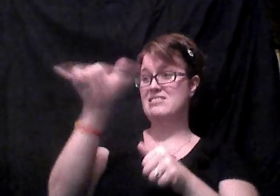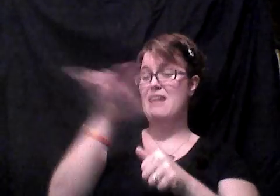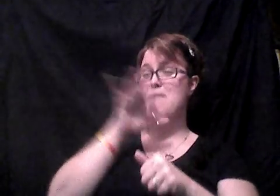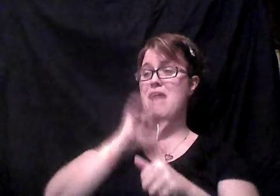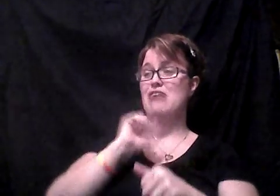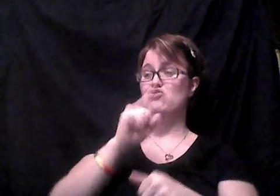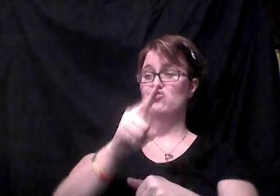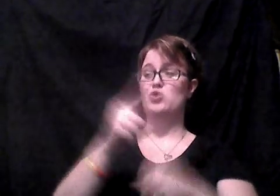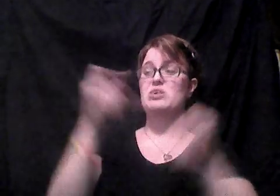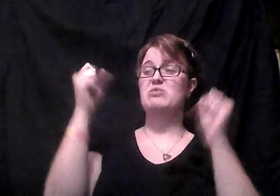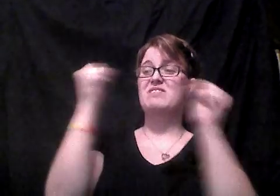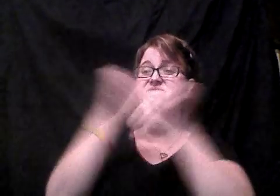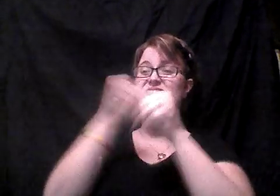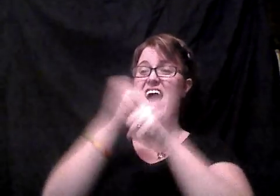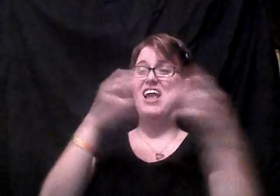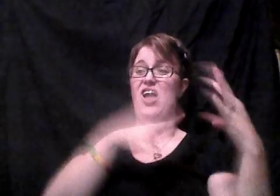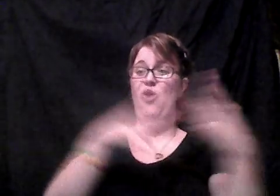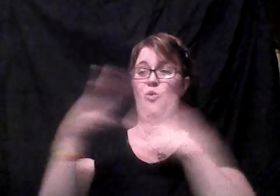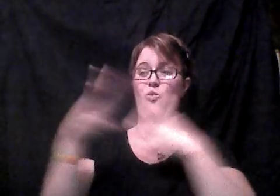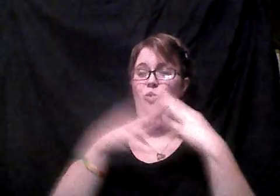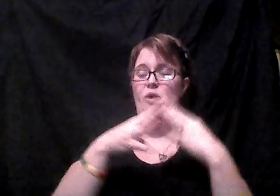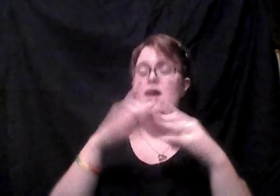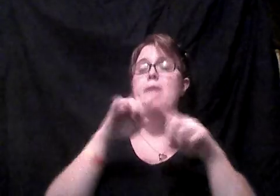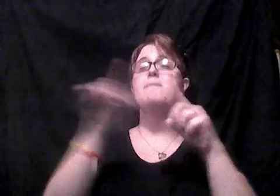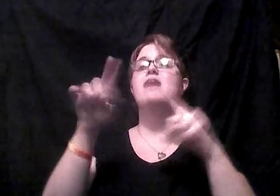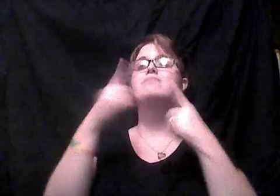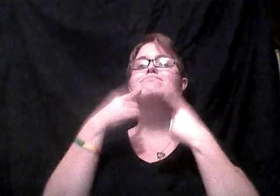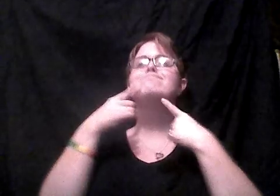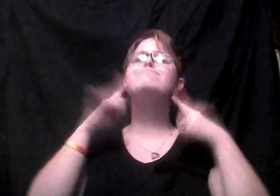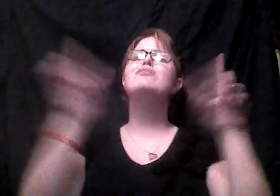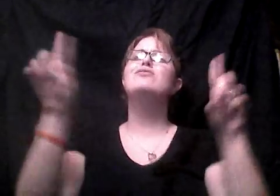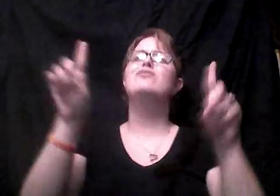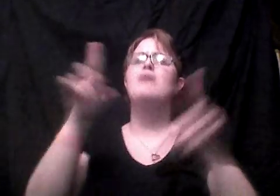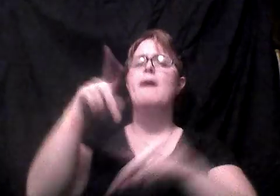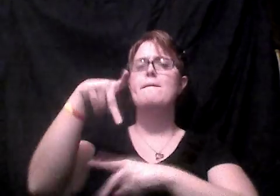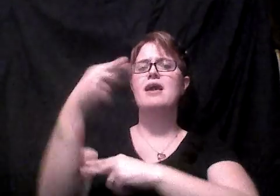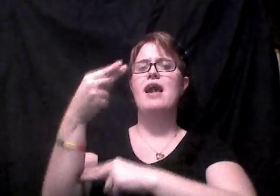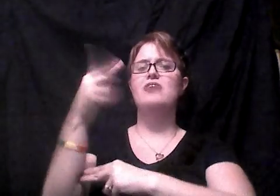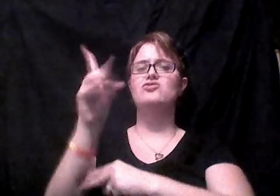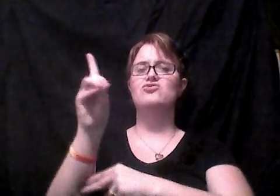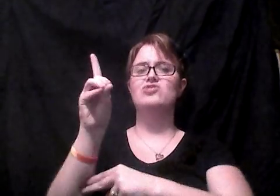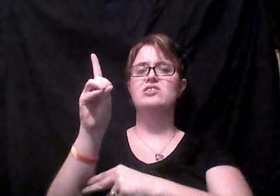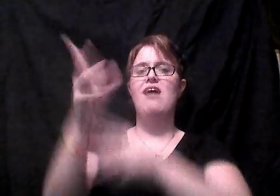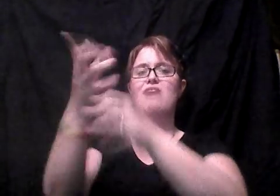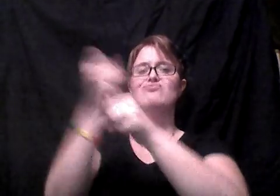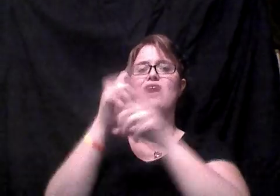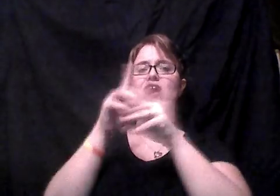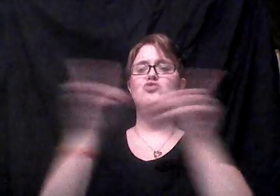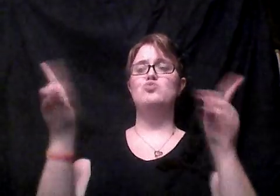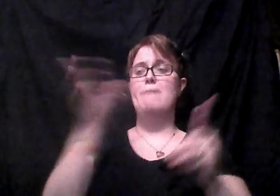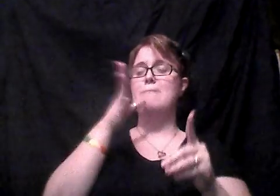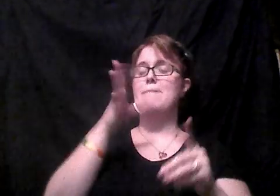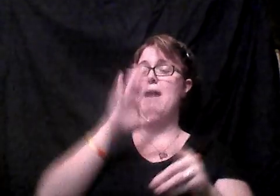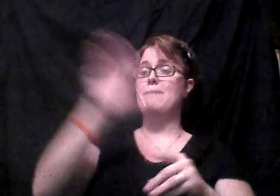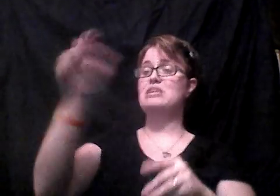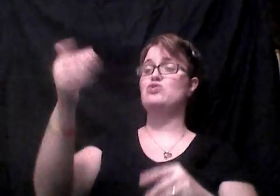when I got my PhD, and I was so proud, and my mother introduced me to everyone as, "This is my son. He's a doctor, but not the kind that